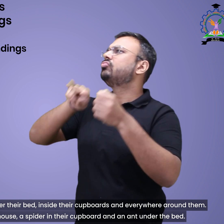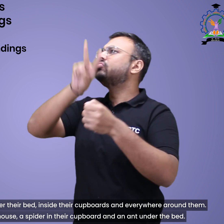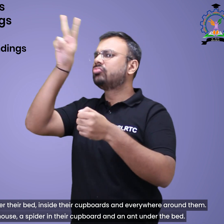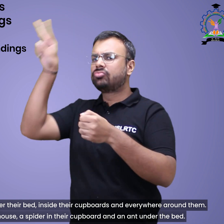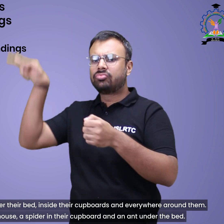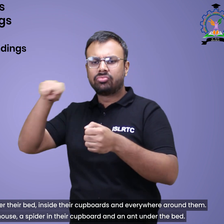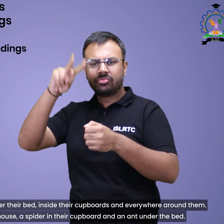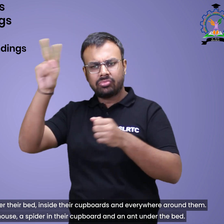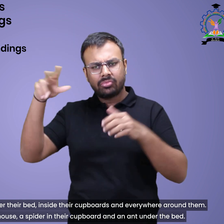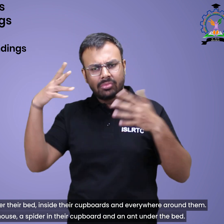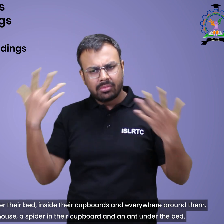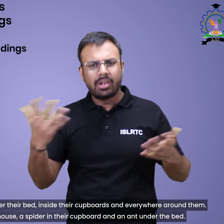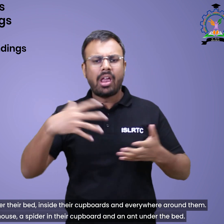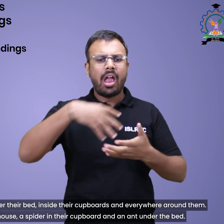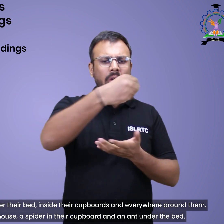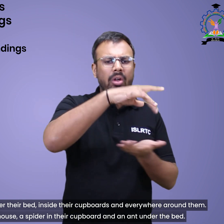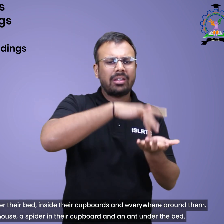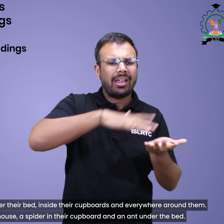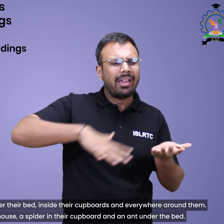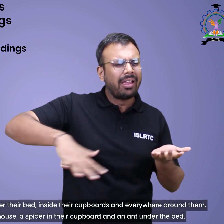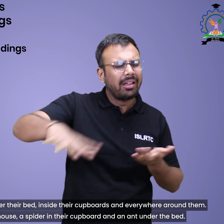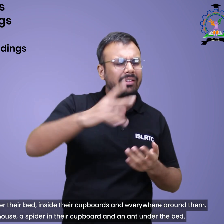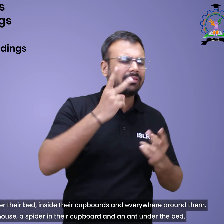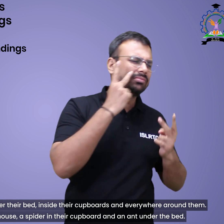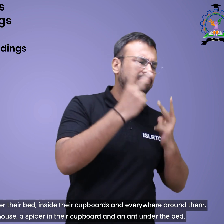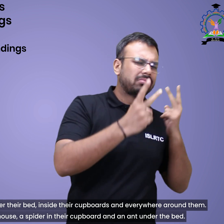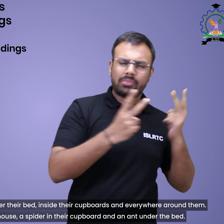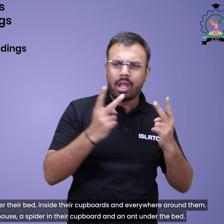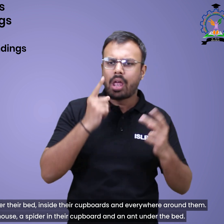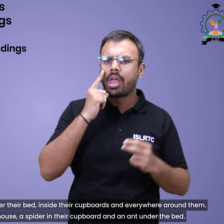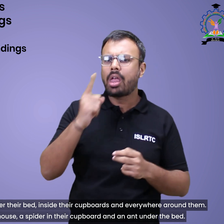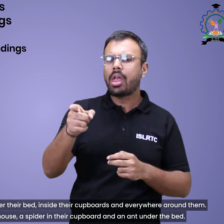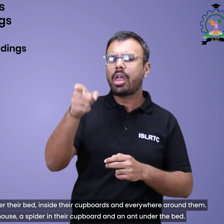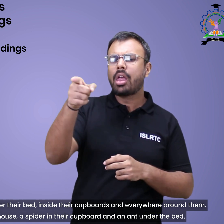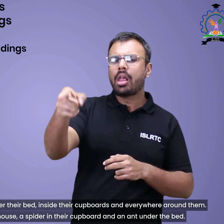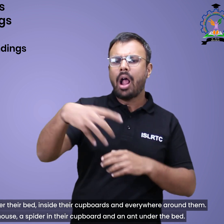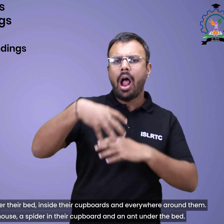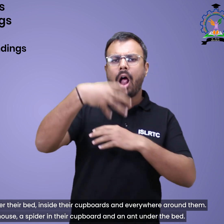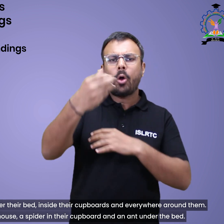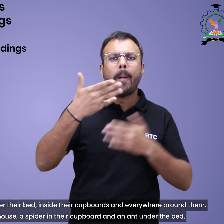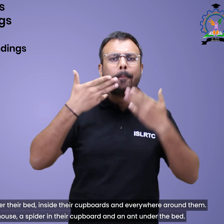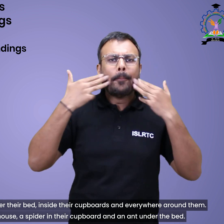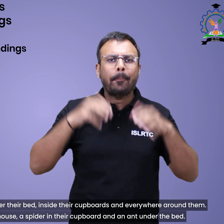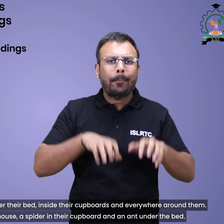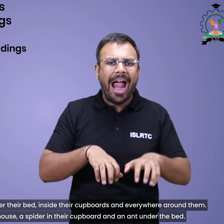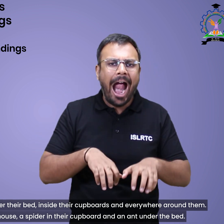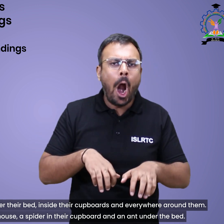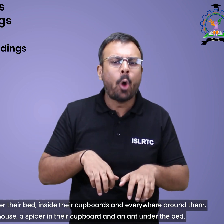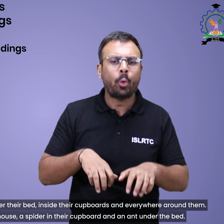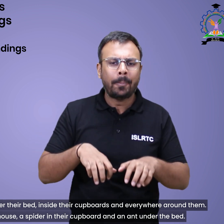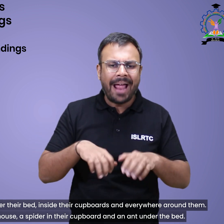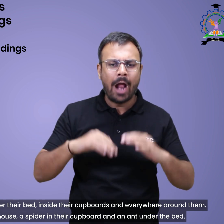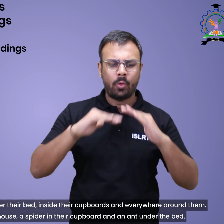found a cat outside the house, a spider in their cupboard and an ant under the bed.